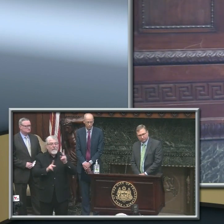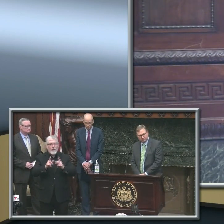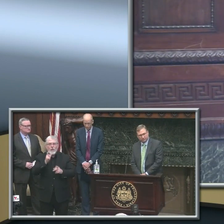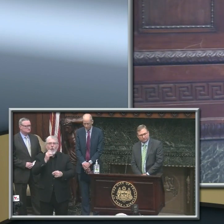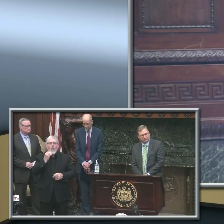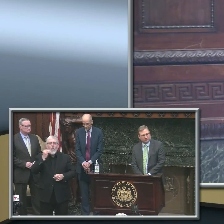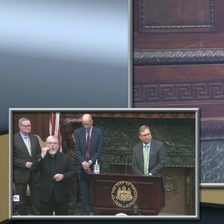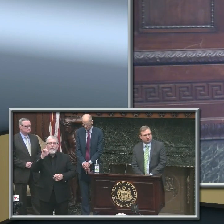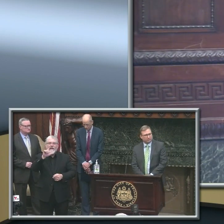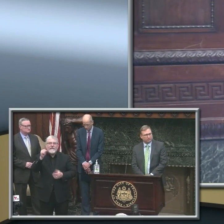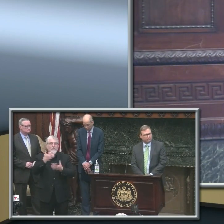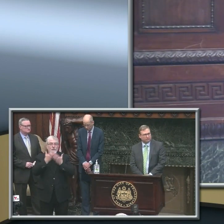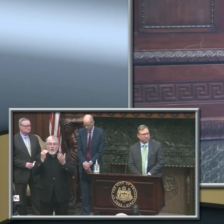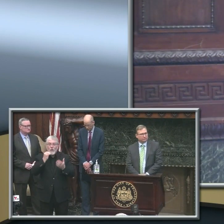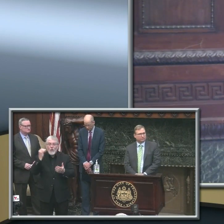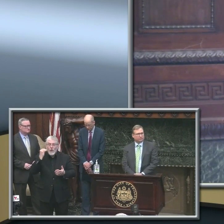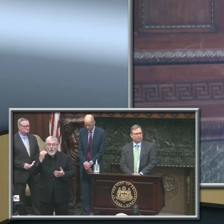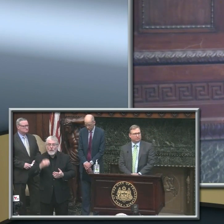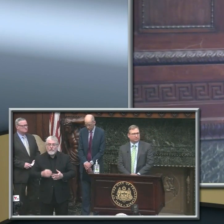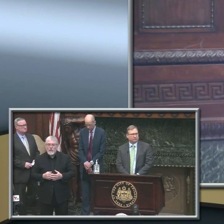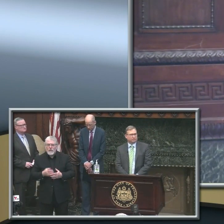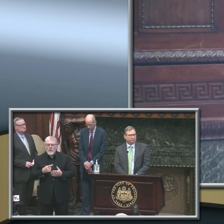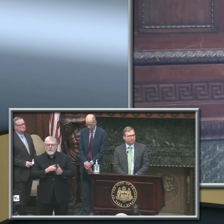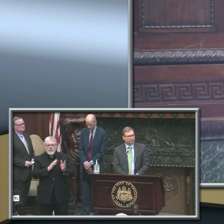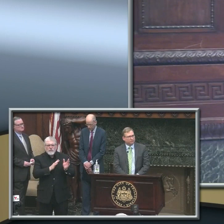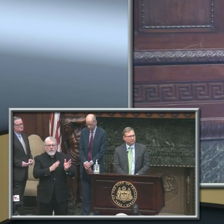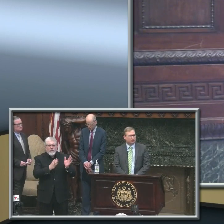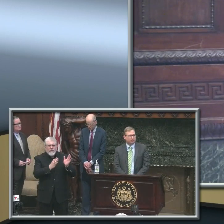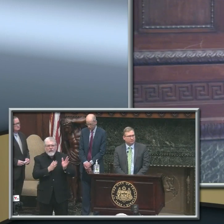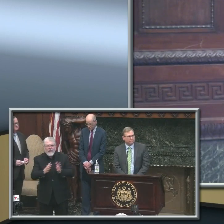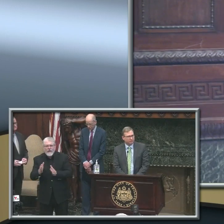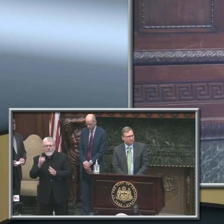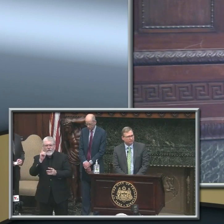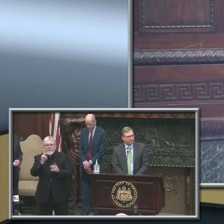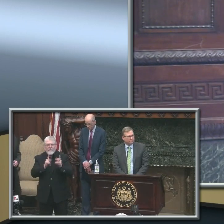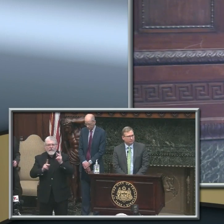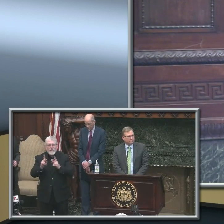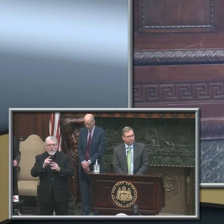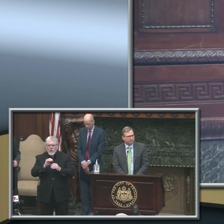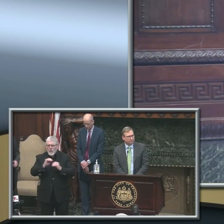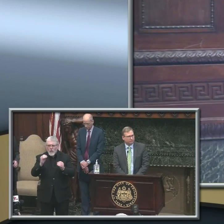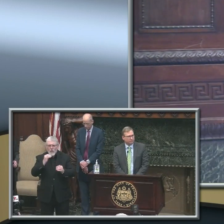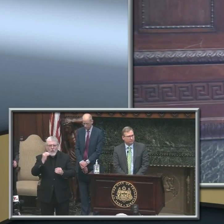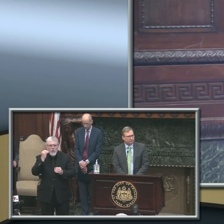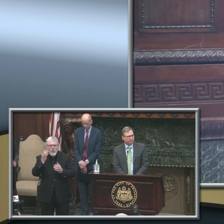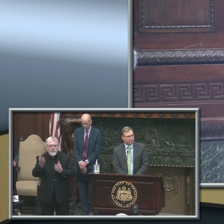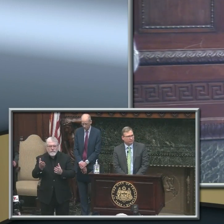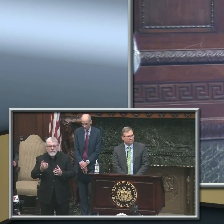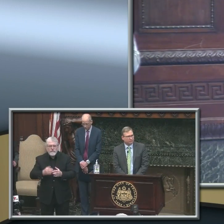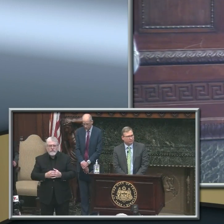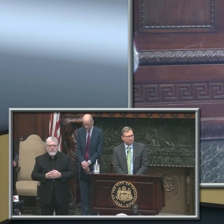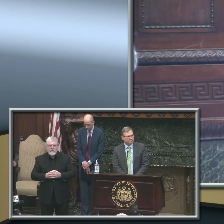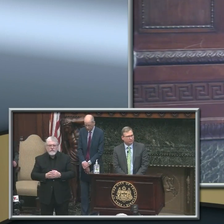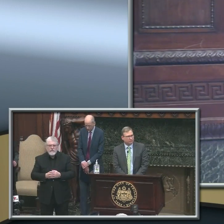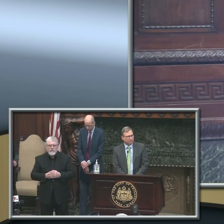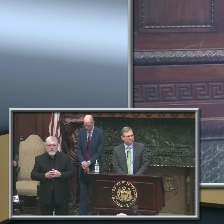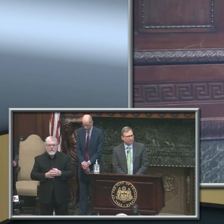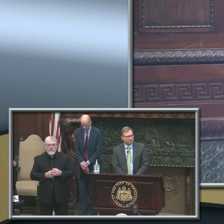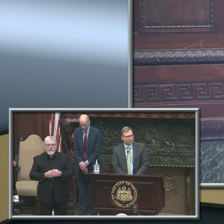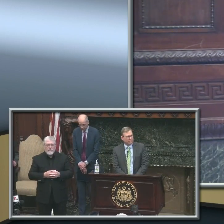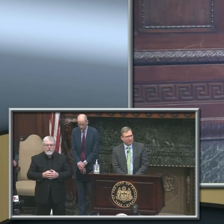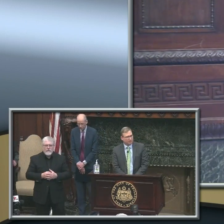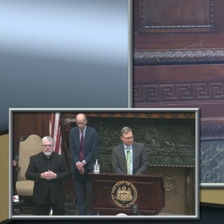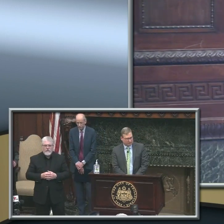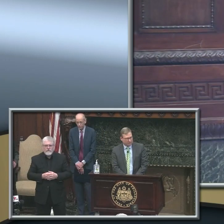and where can people who may be homeless or know of homeless people, where do we direct them